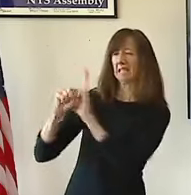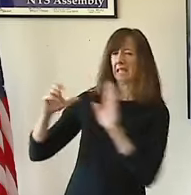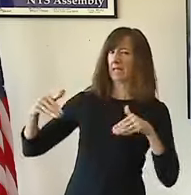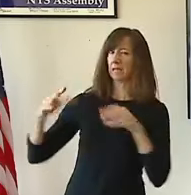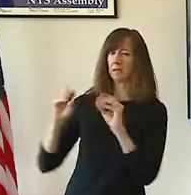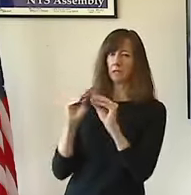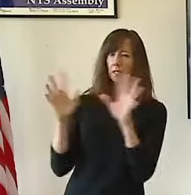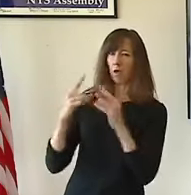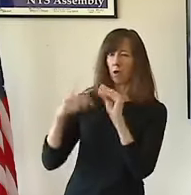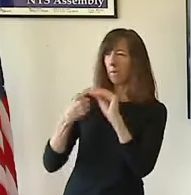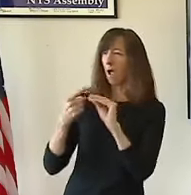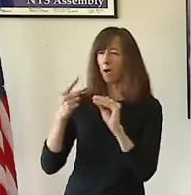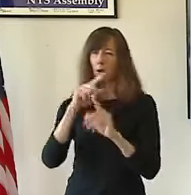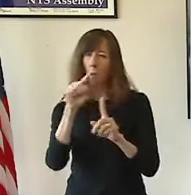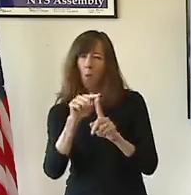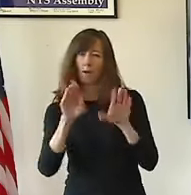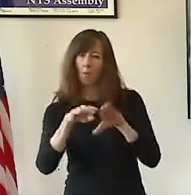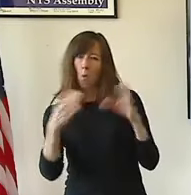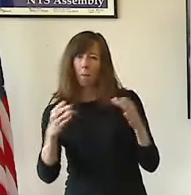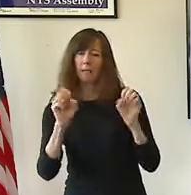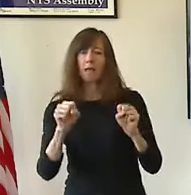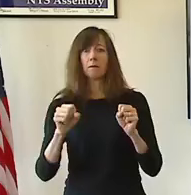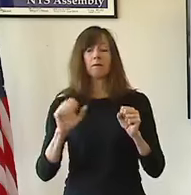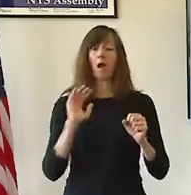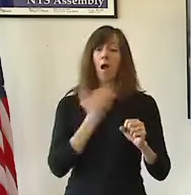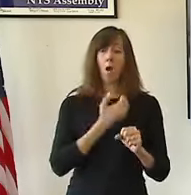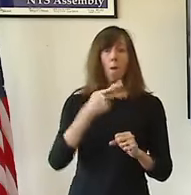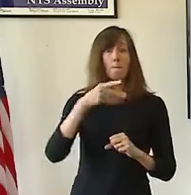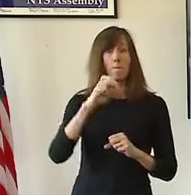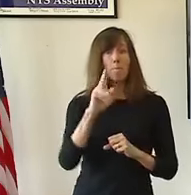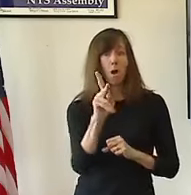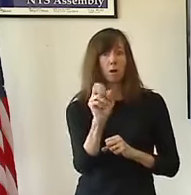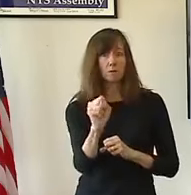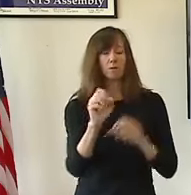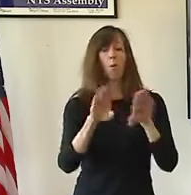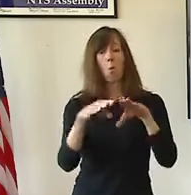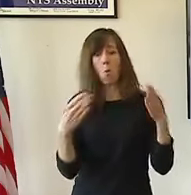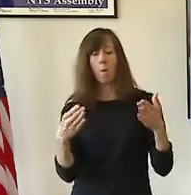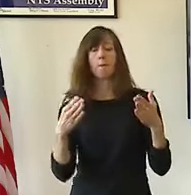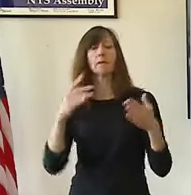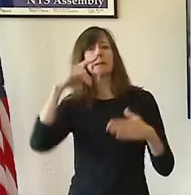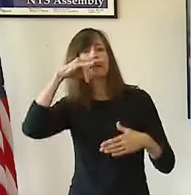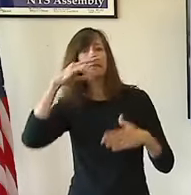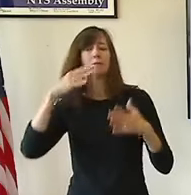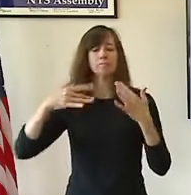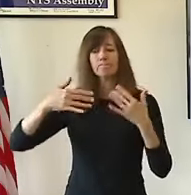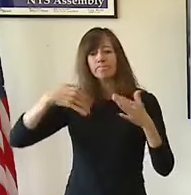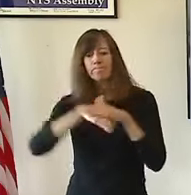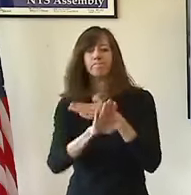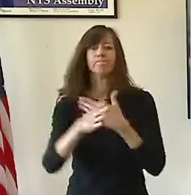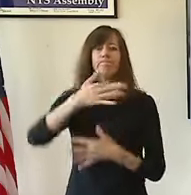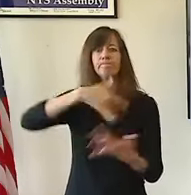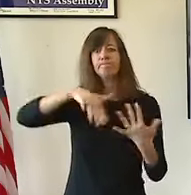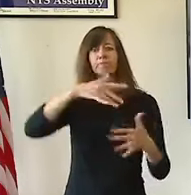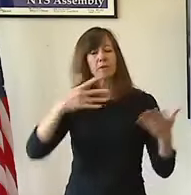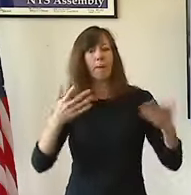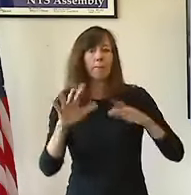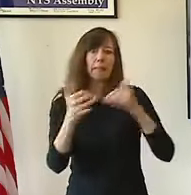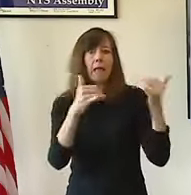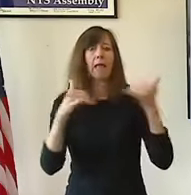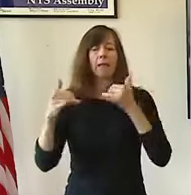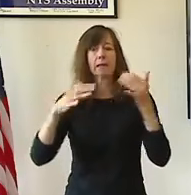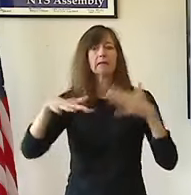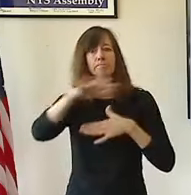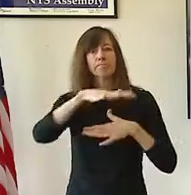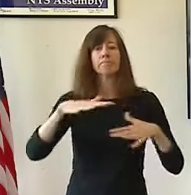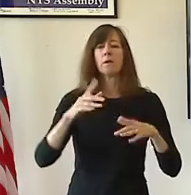open. Our parks are open. Kids are playing in them. We are not seeing a level of transmission among young people that our public health